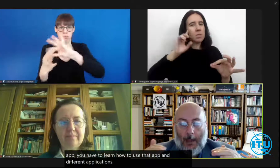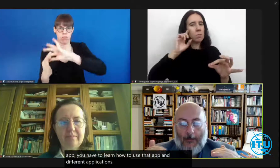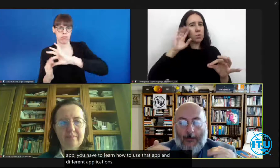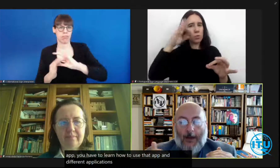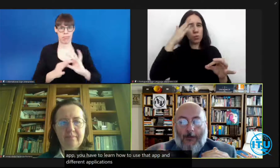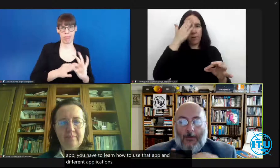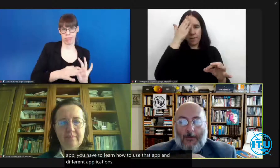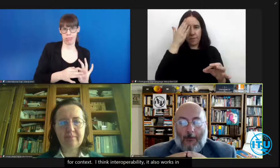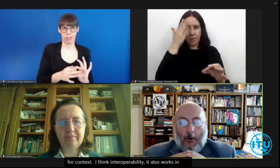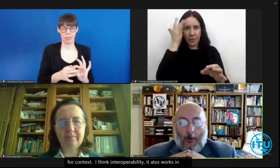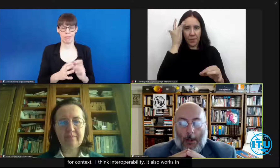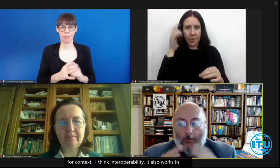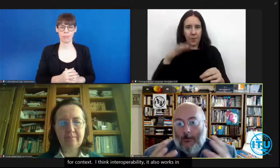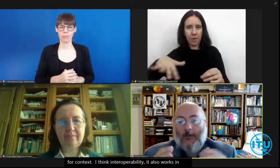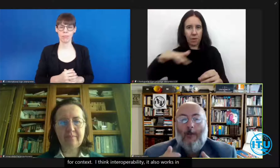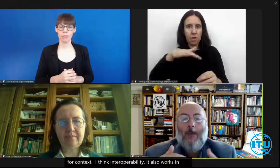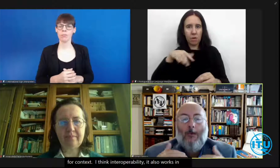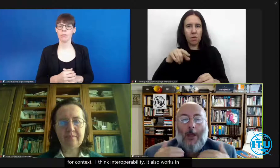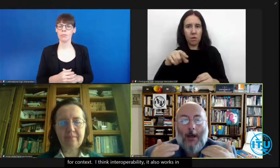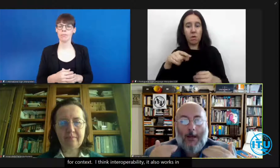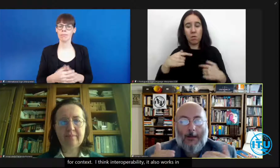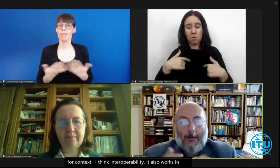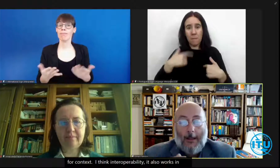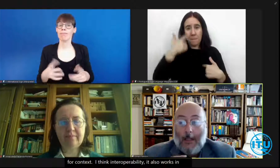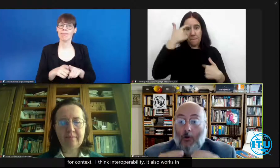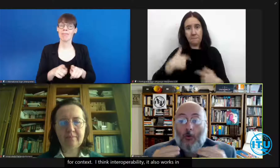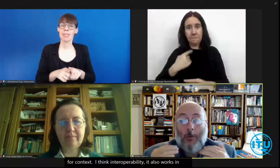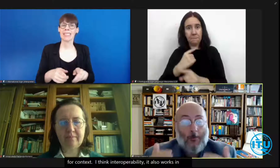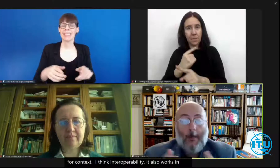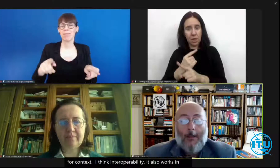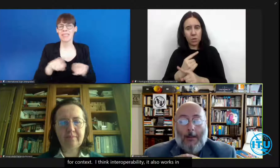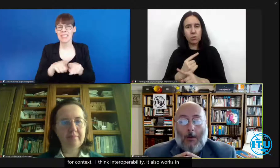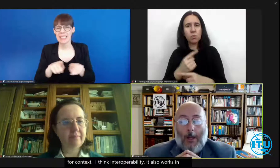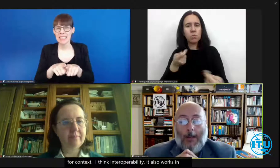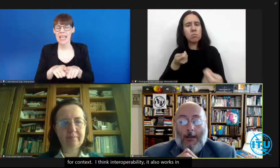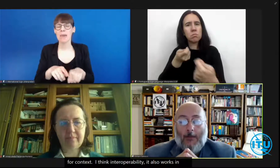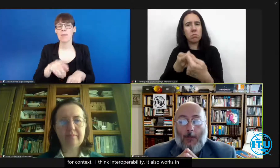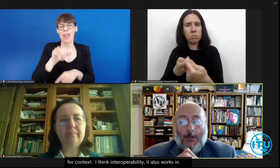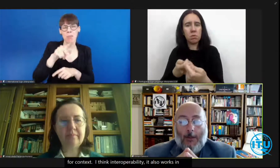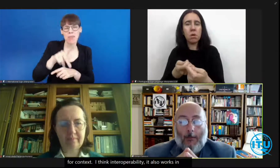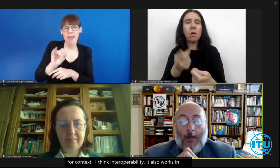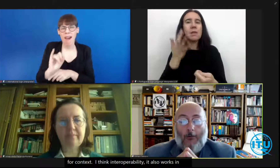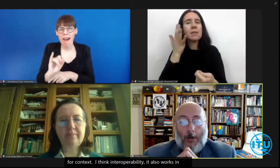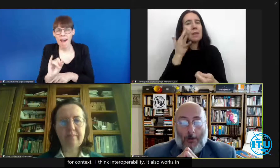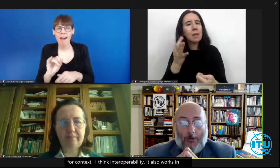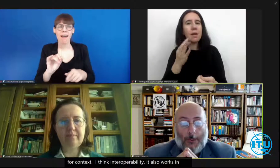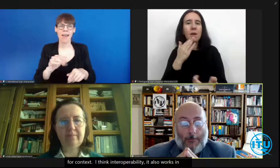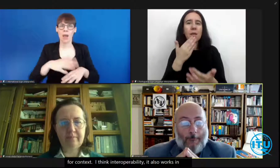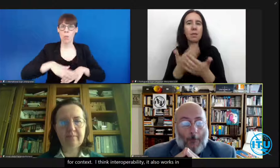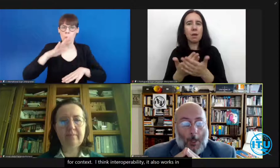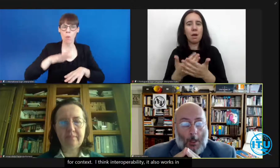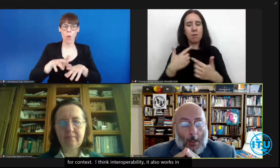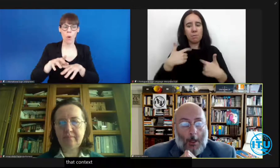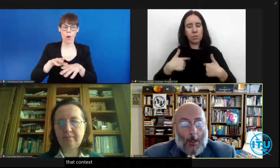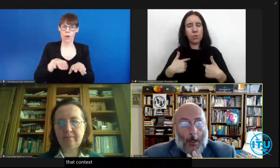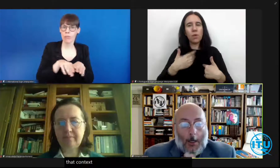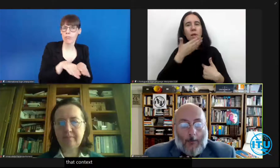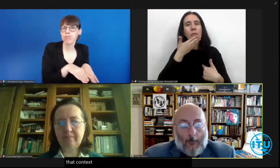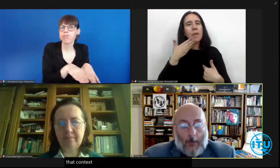if the basic services they use the same APIs, they could be implemented in a way that is much better for the user.